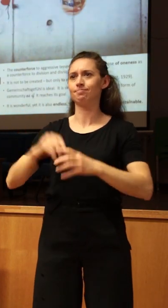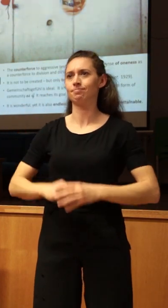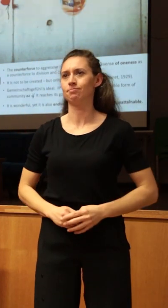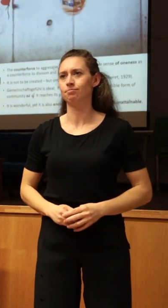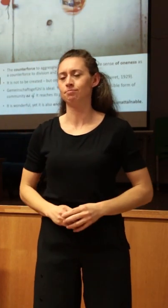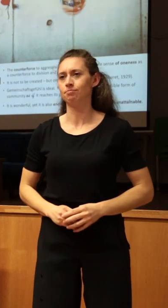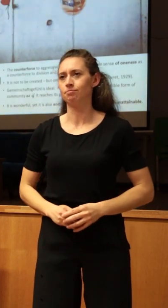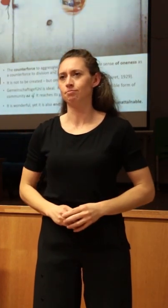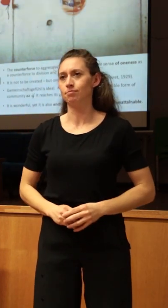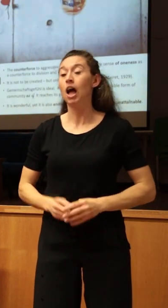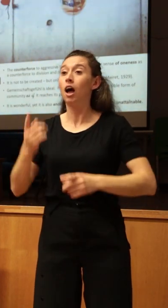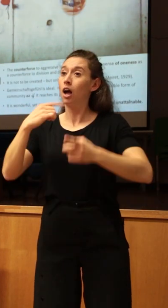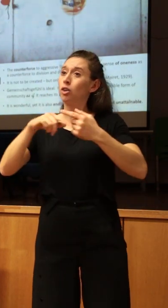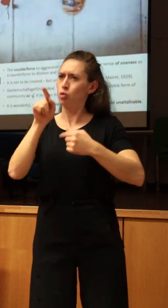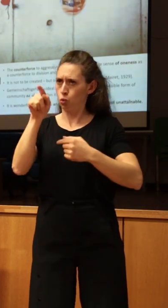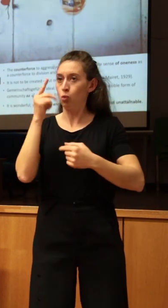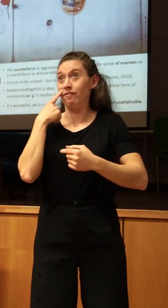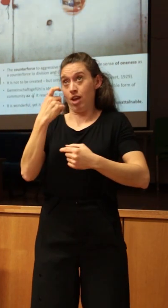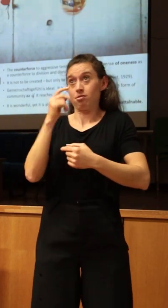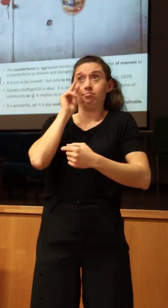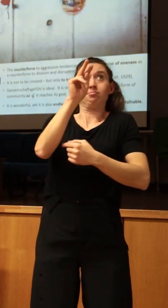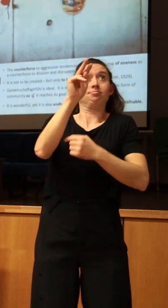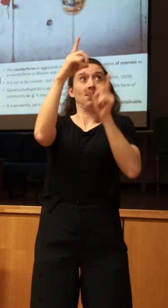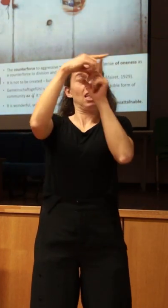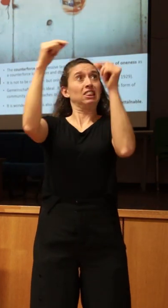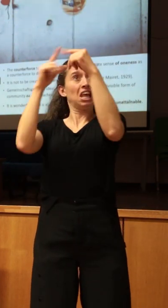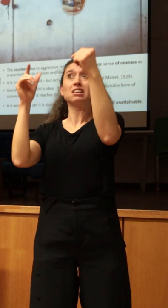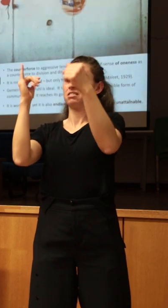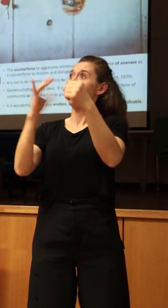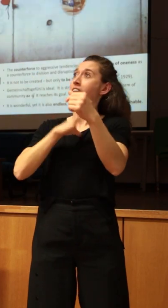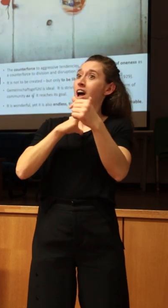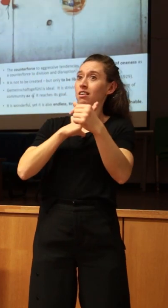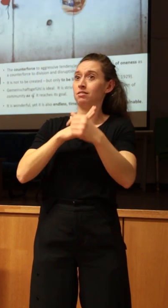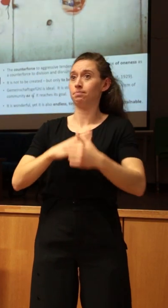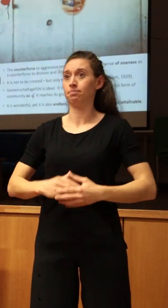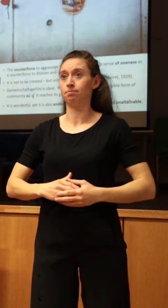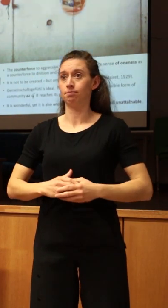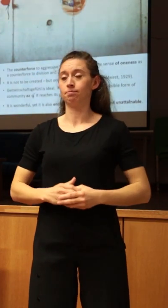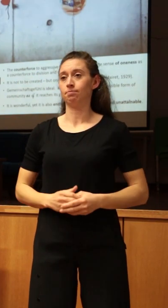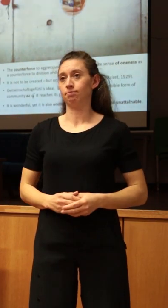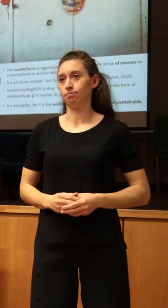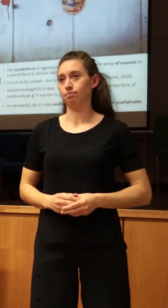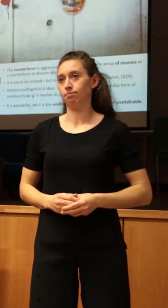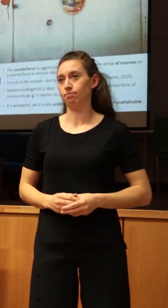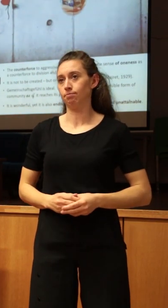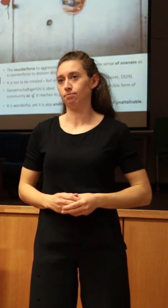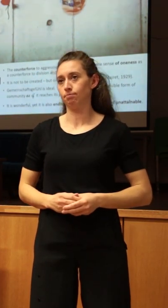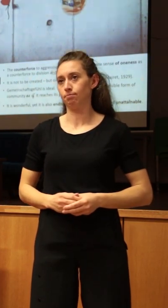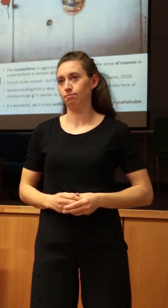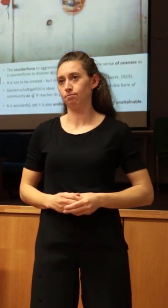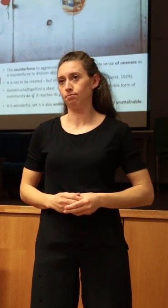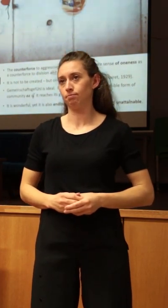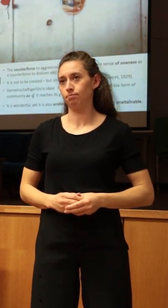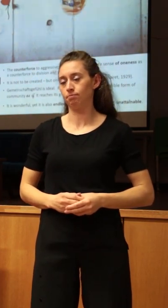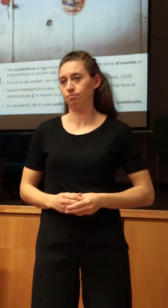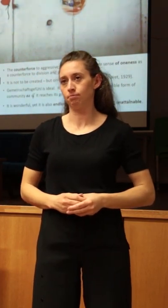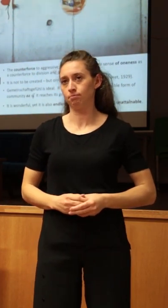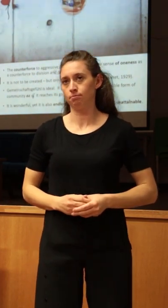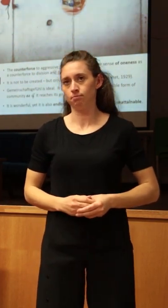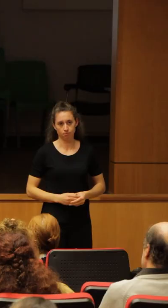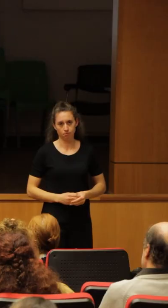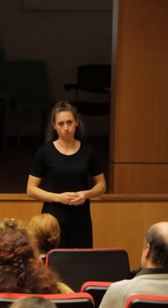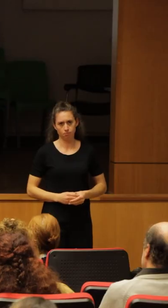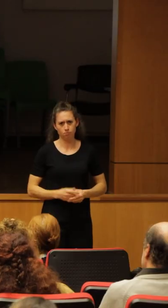the stars there. Entonces tú ves las estrellas. How would that help you to find your way out, find your